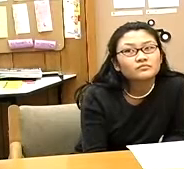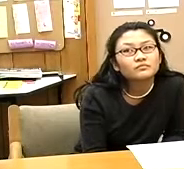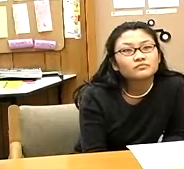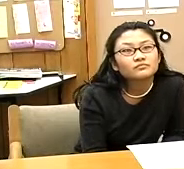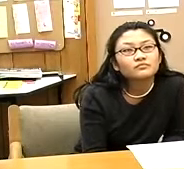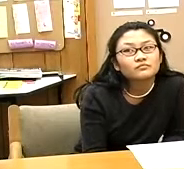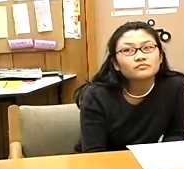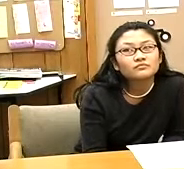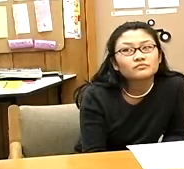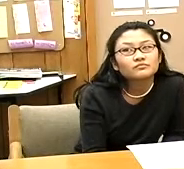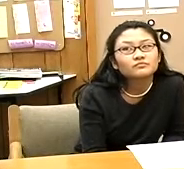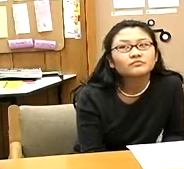with darkrooms?